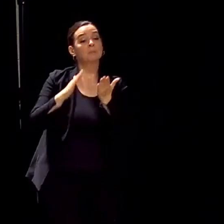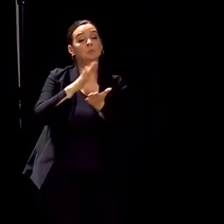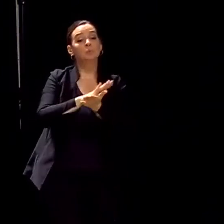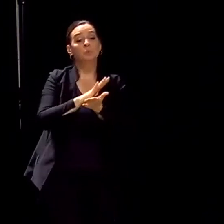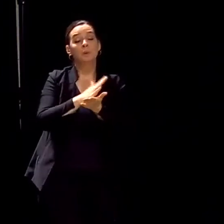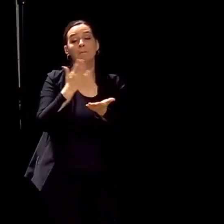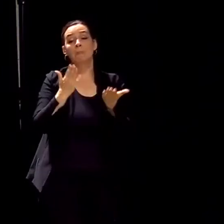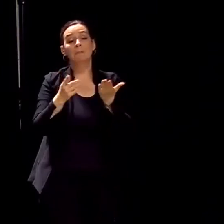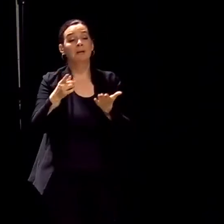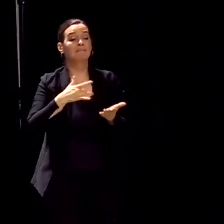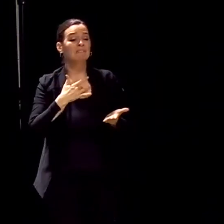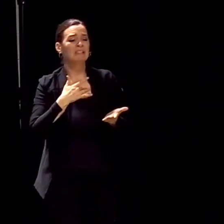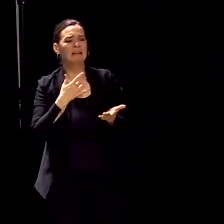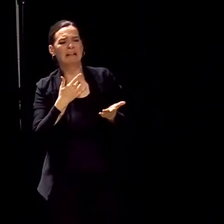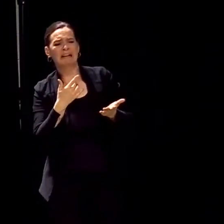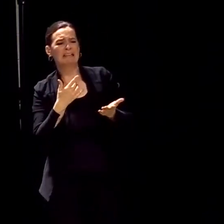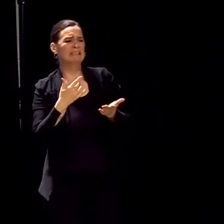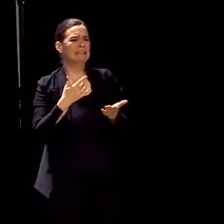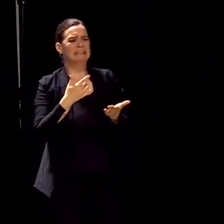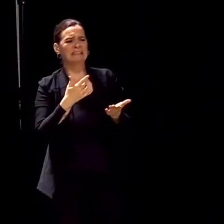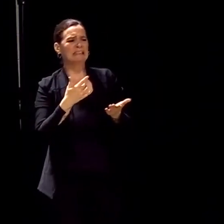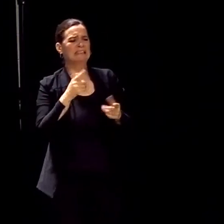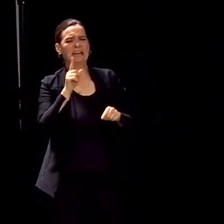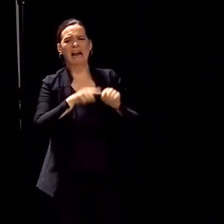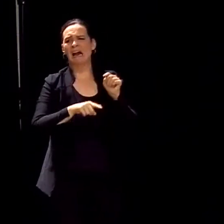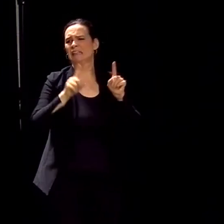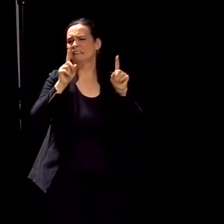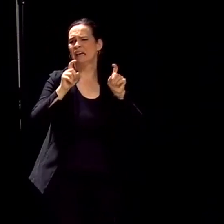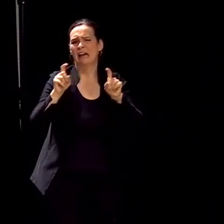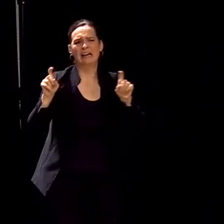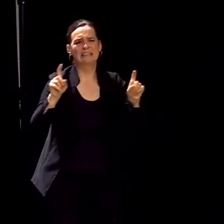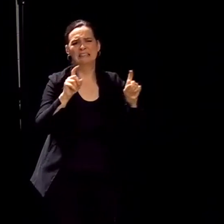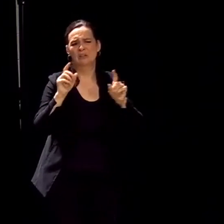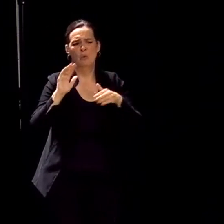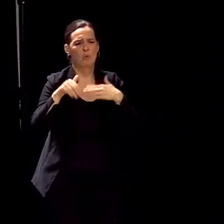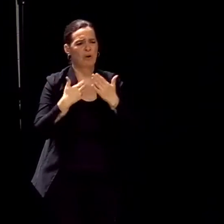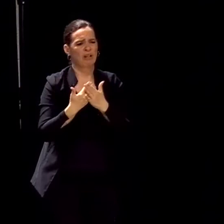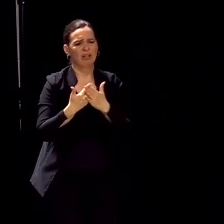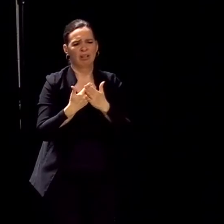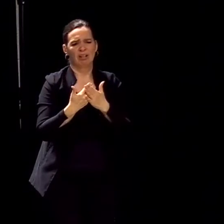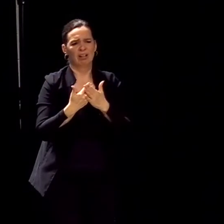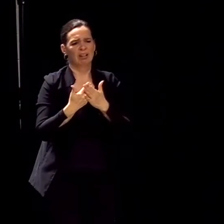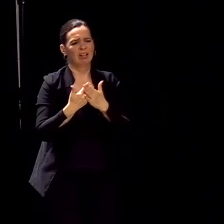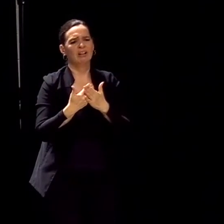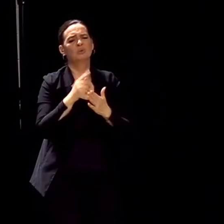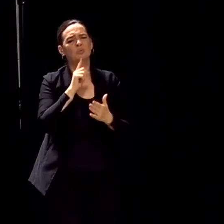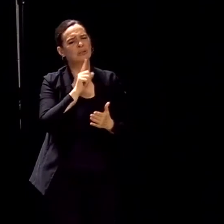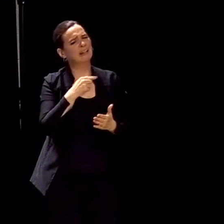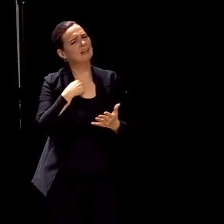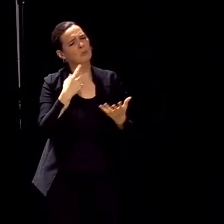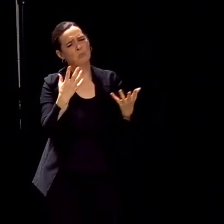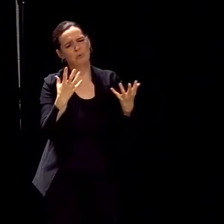think we can find ways to do the testing. I want to try to find ways to do it.